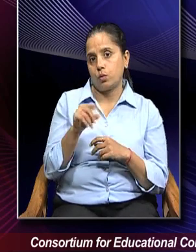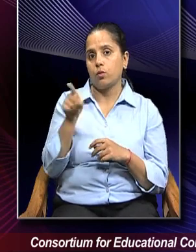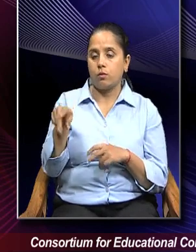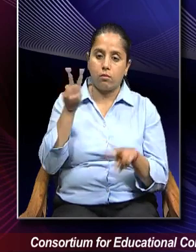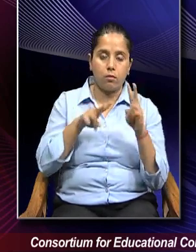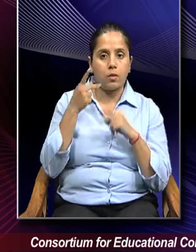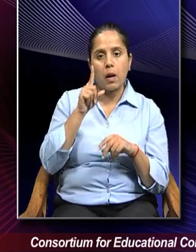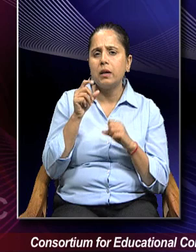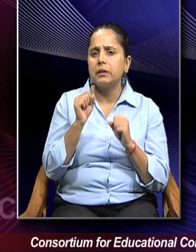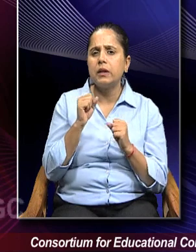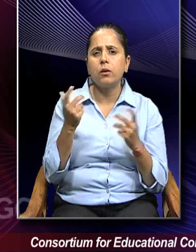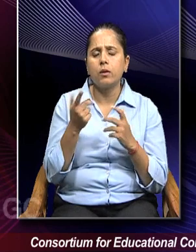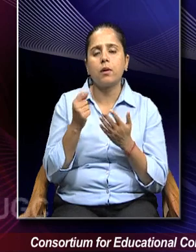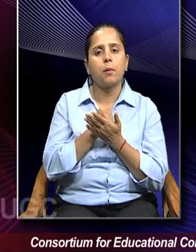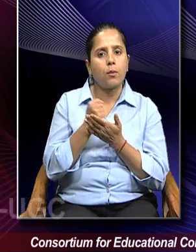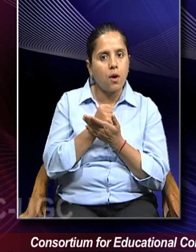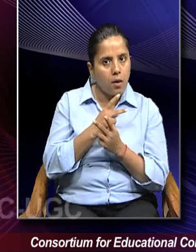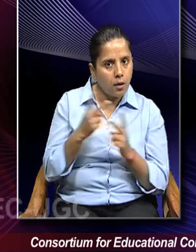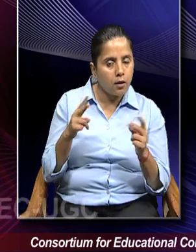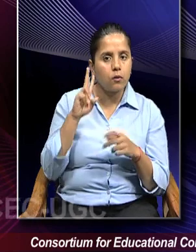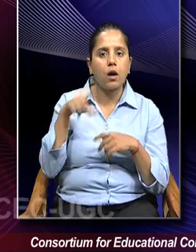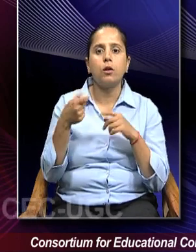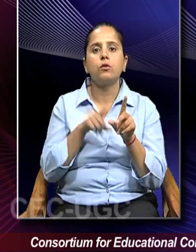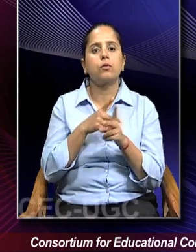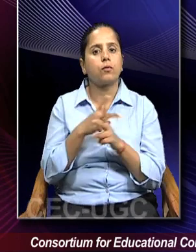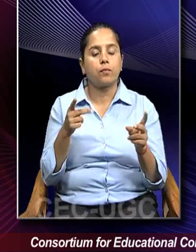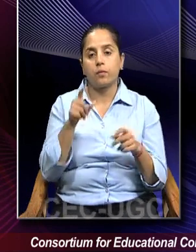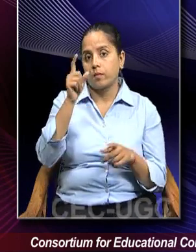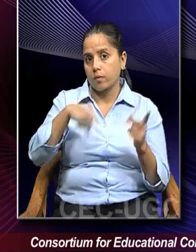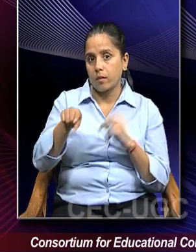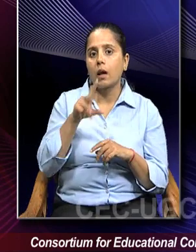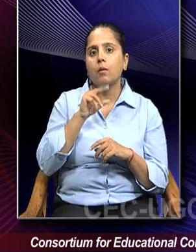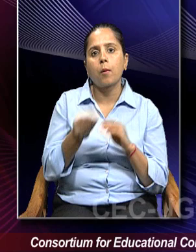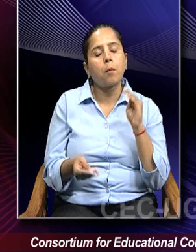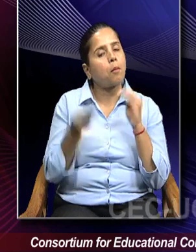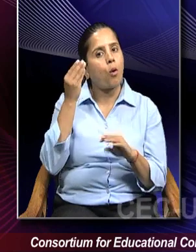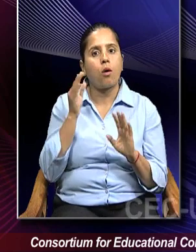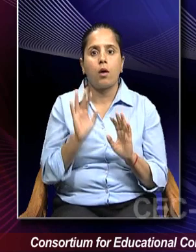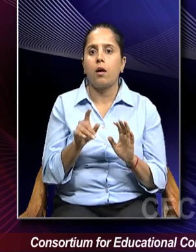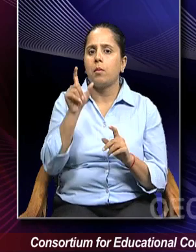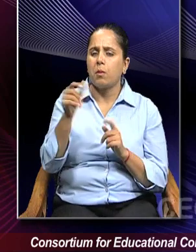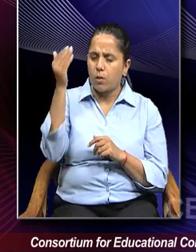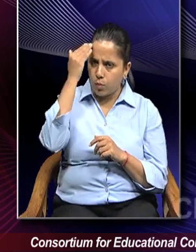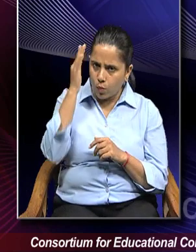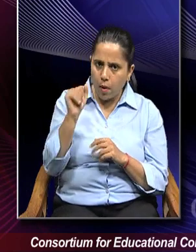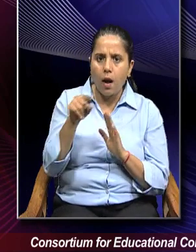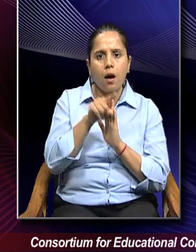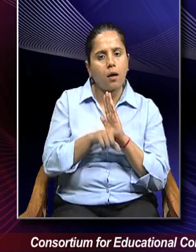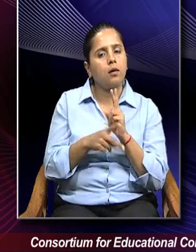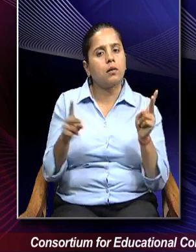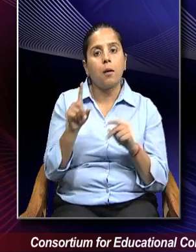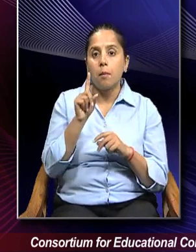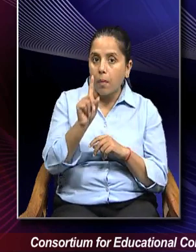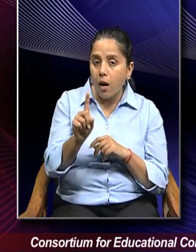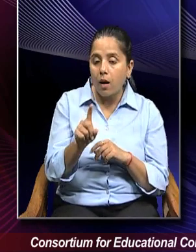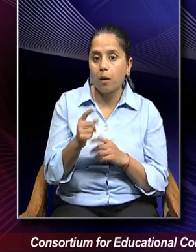but the difficulty comes in practicing the virtuosity, because people speak a lot, people know about the ethics, but when it comes